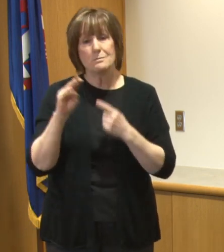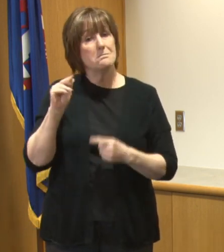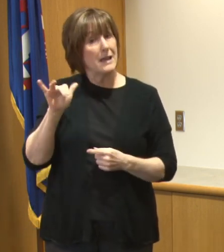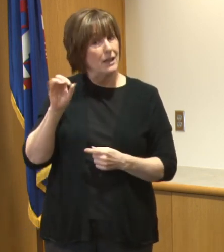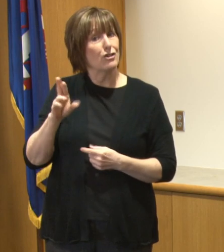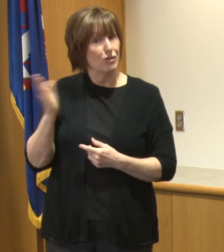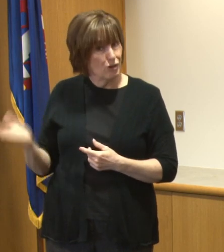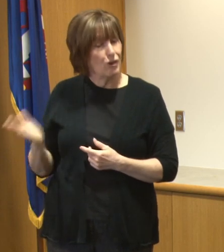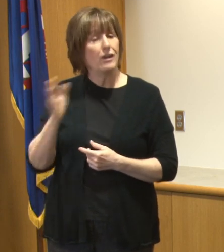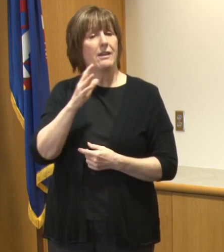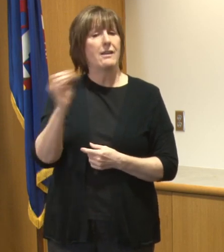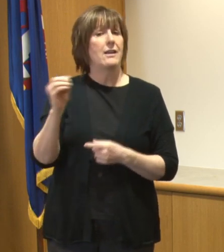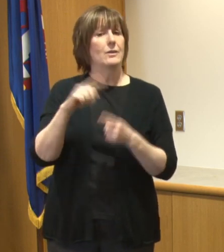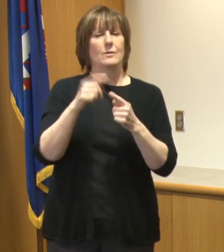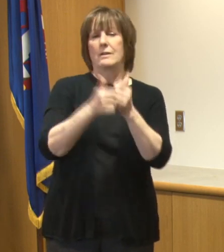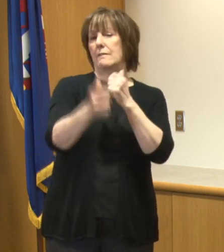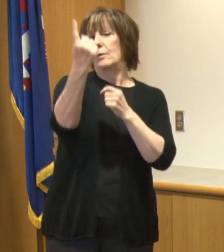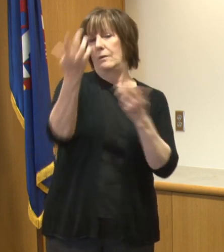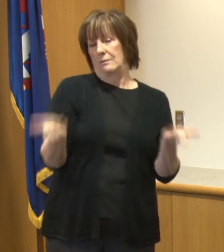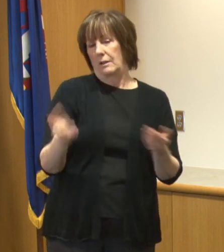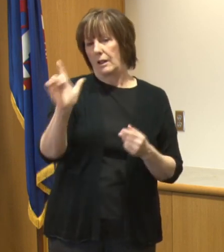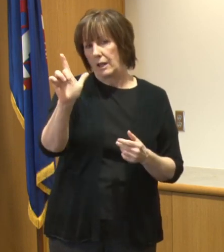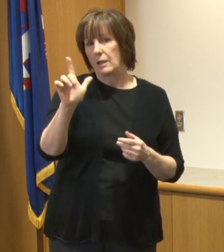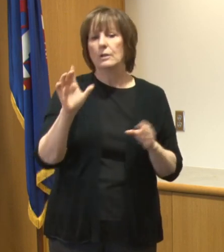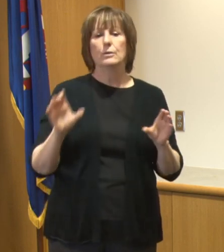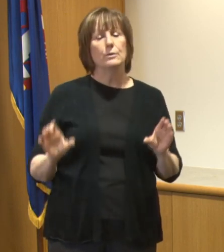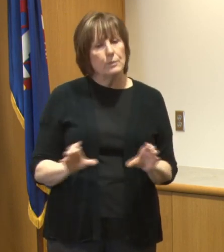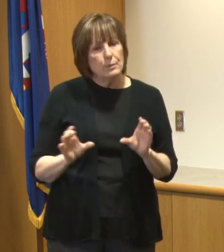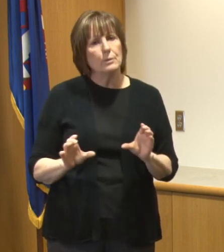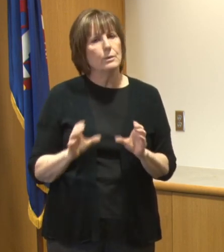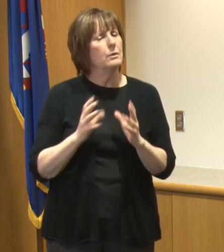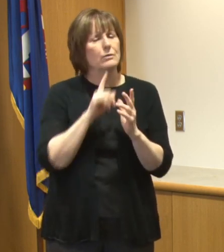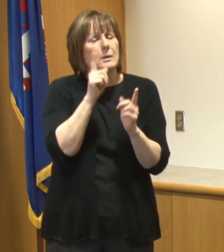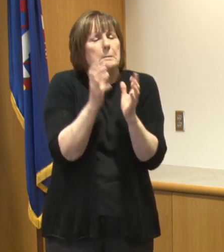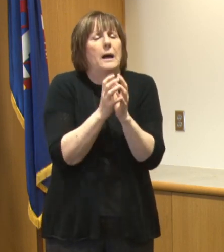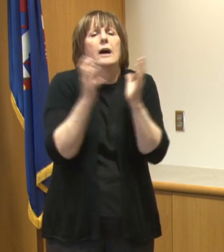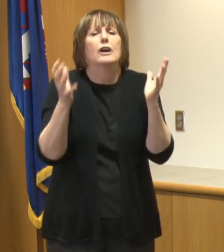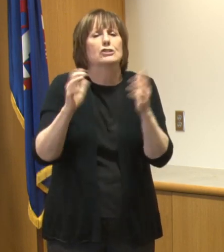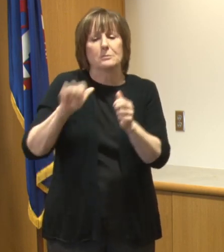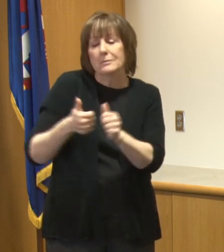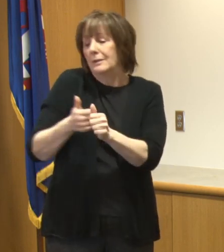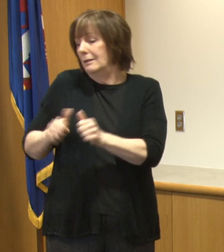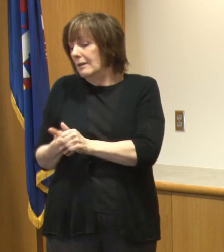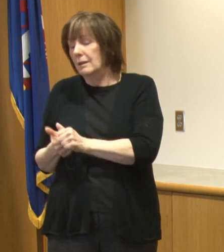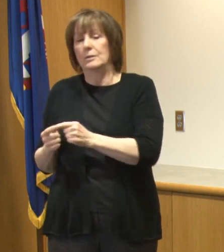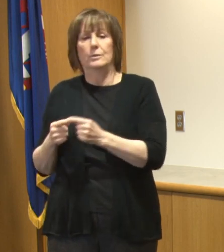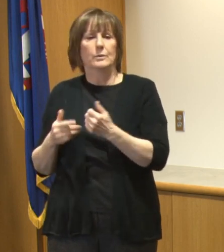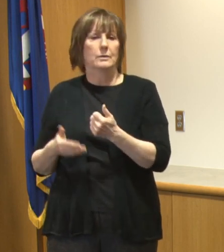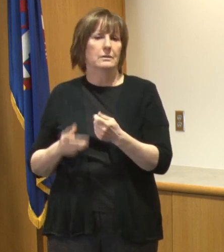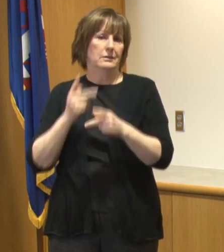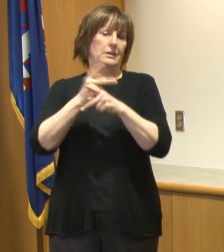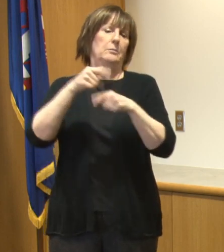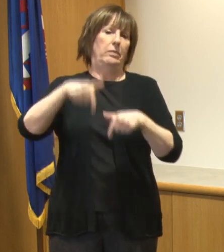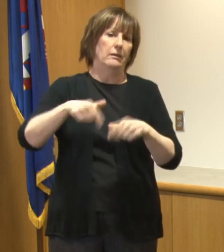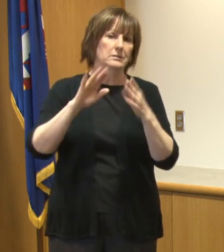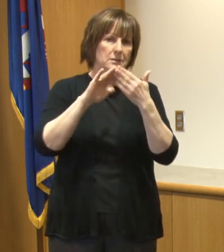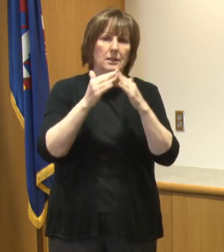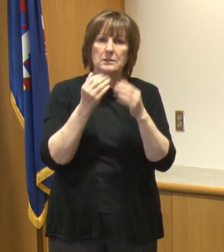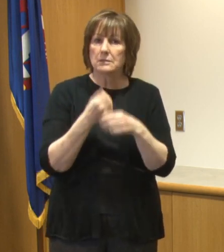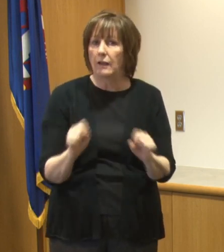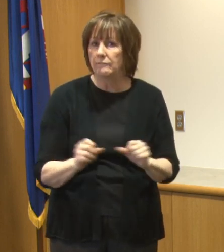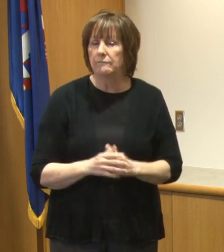mayor and to everybody in Lincoln that's doing so much behind the scenes to keep this city